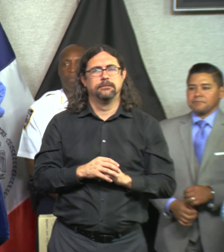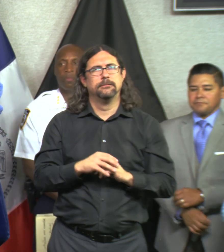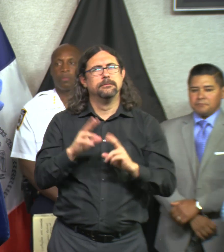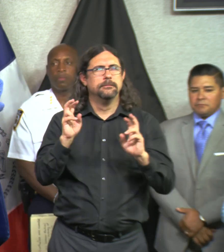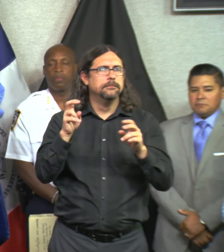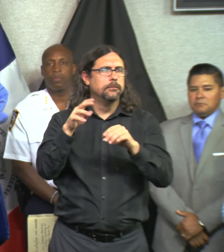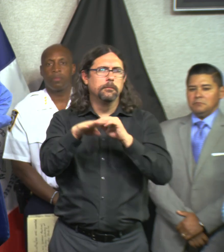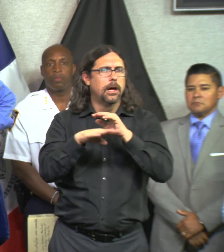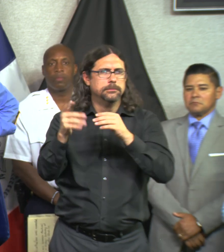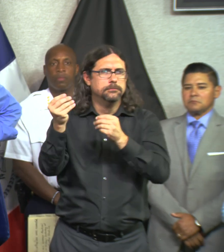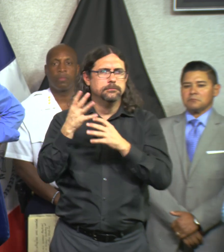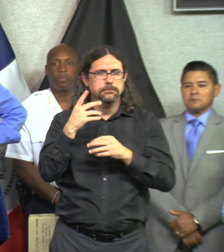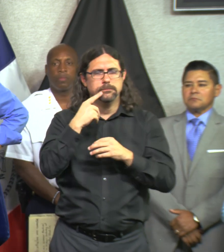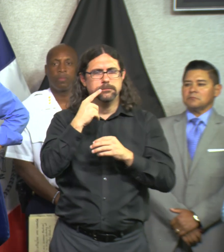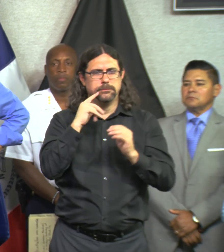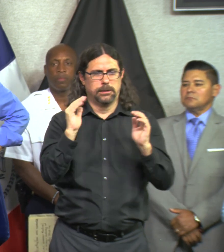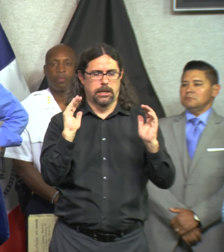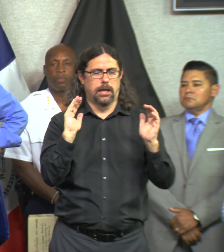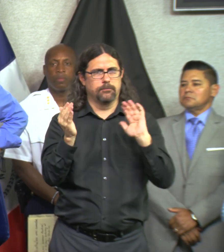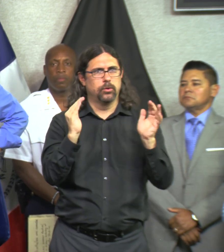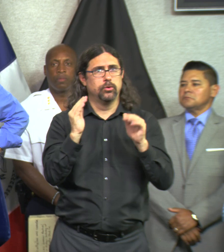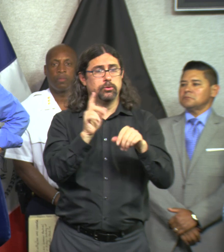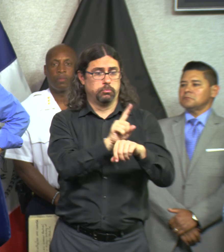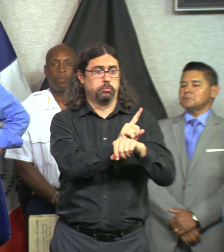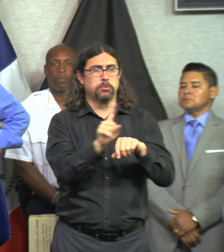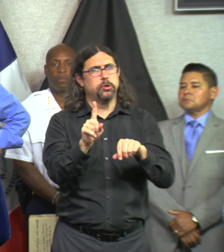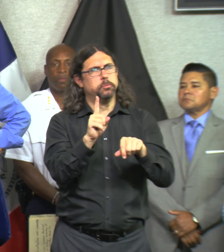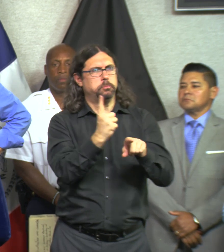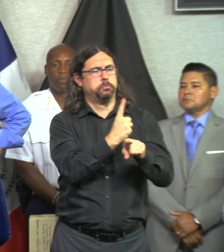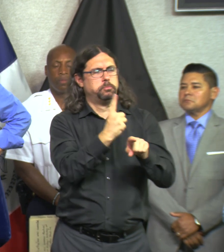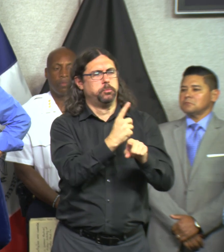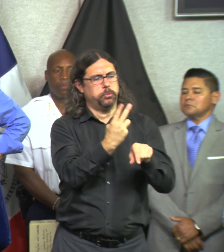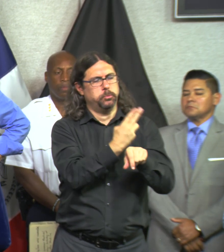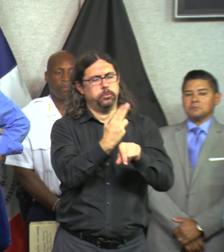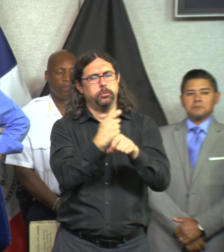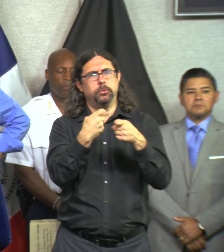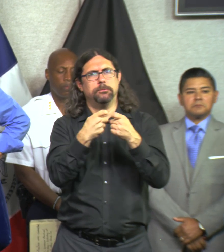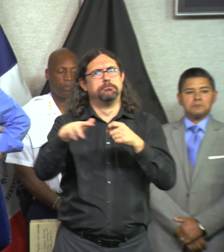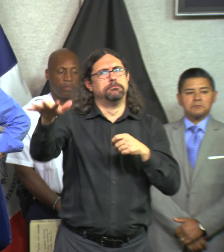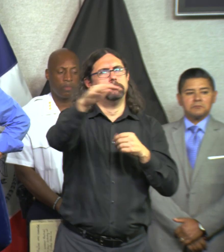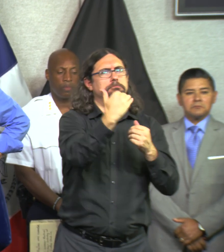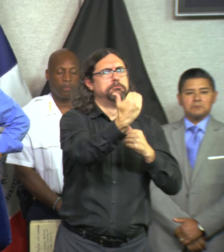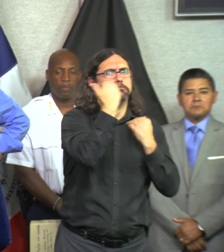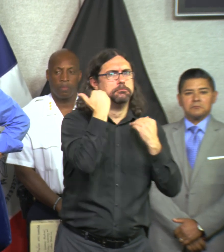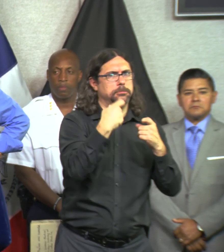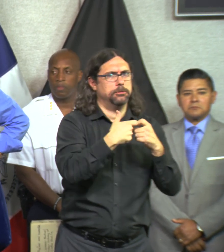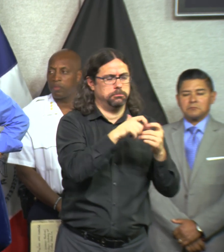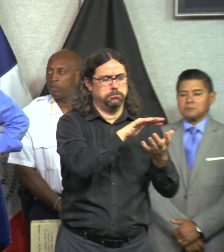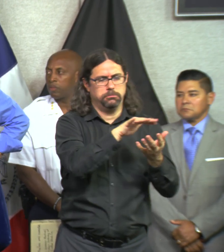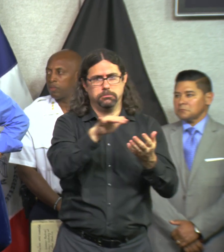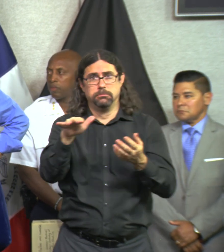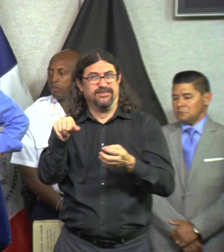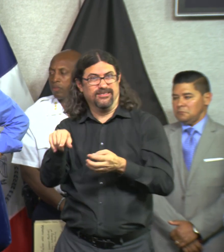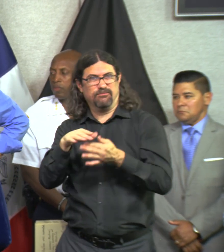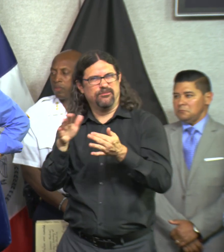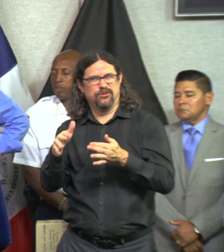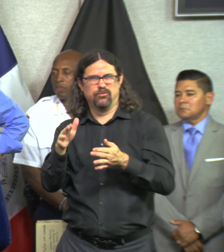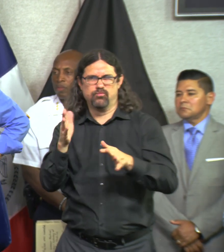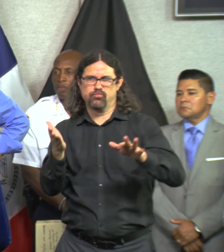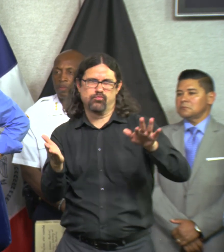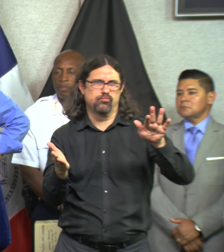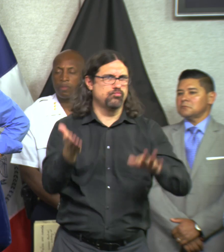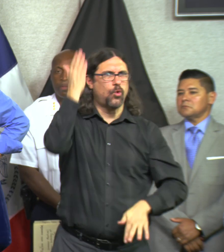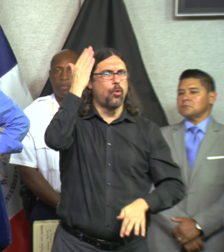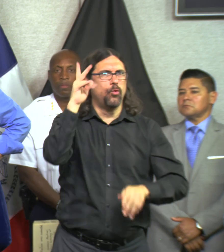used than what we'll experience in these next few days, for example. So Con Ed at this moment is telling us that they are not having